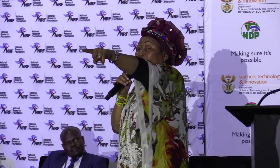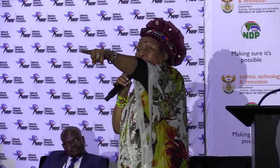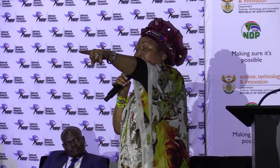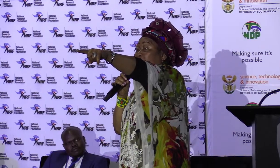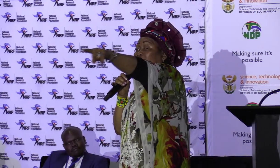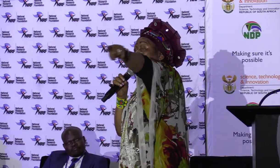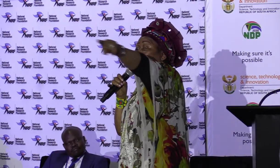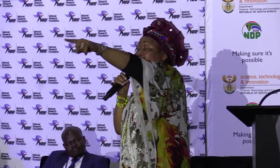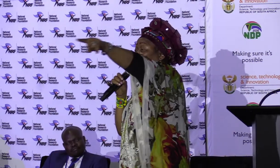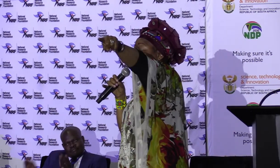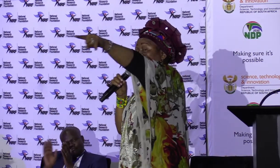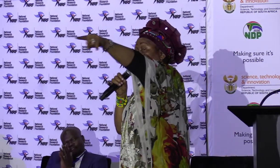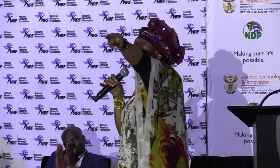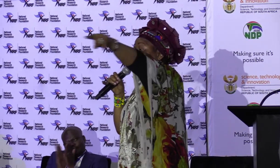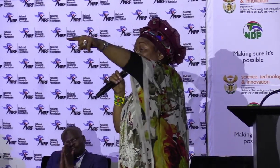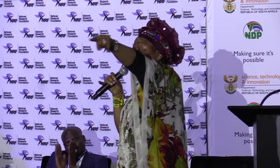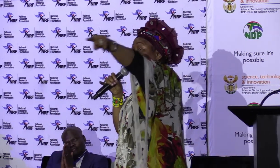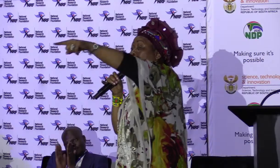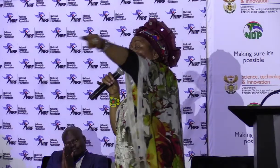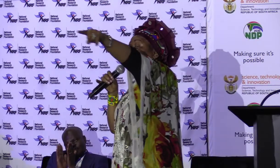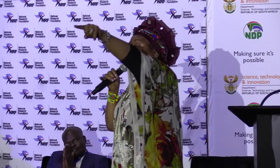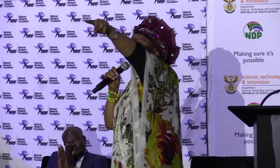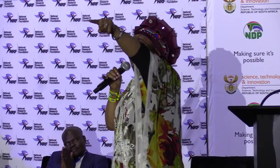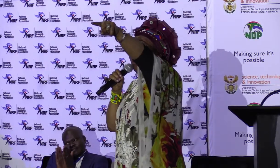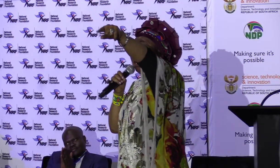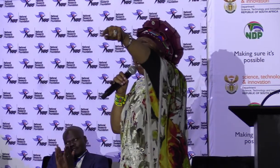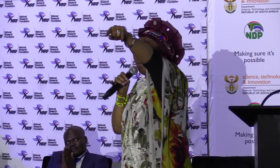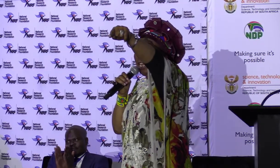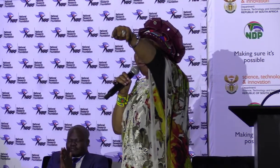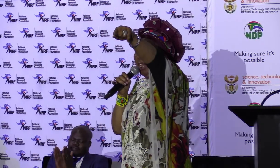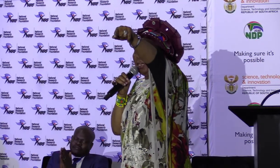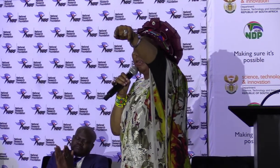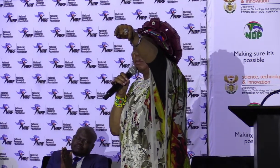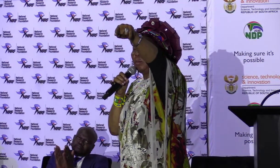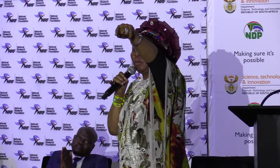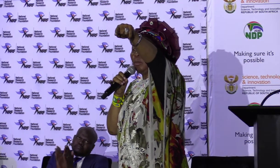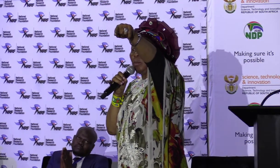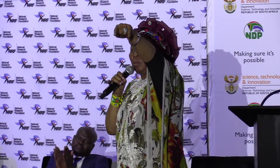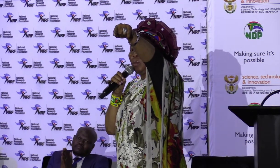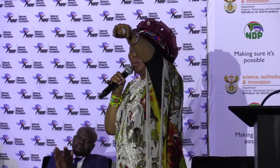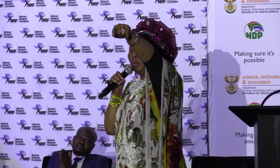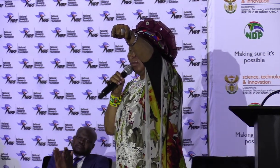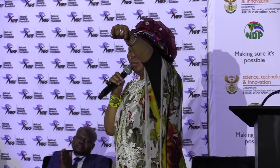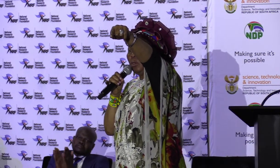are the VIPs that I believe in. Those are the VIPs I believe in.